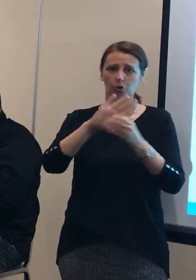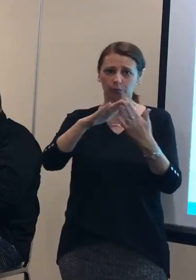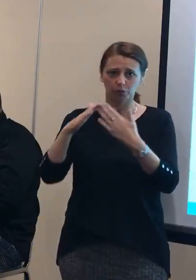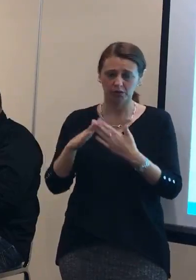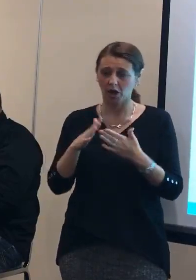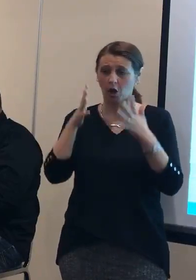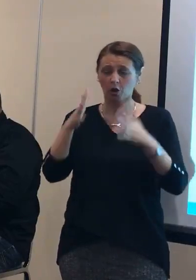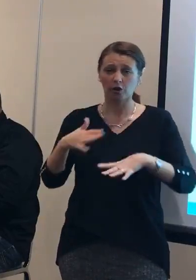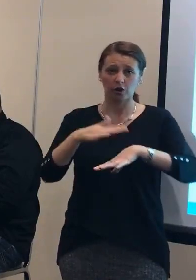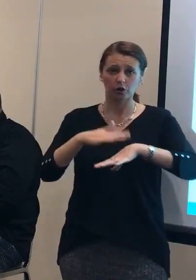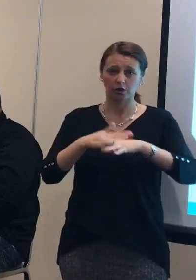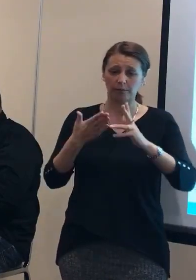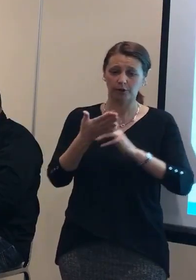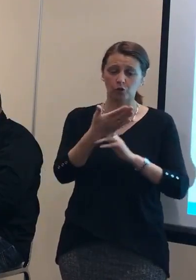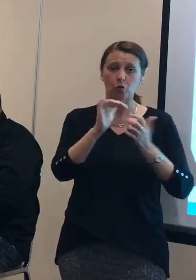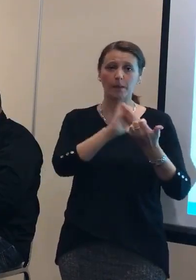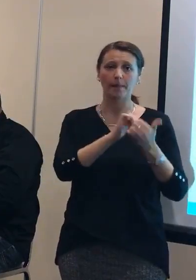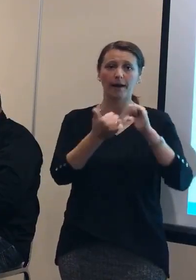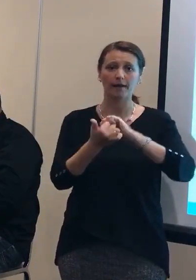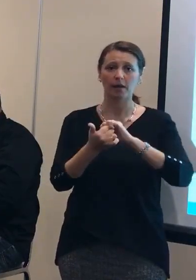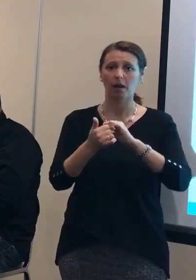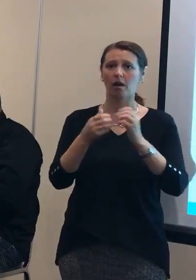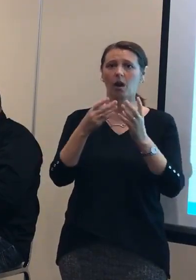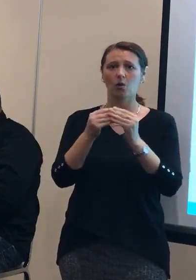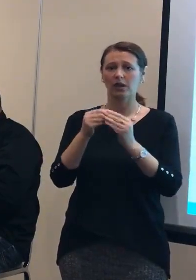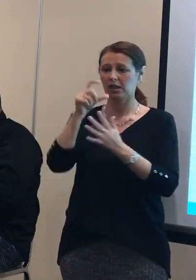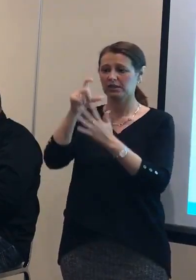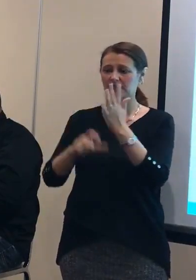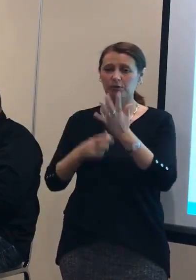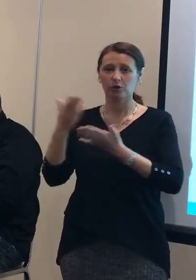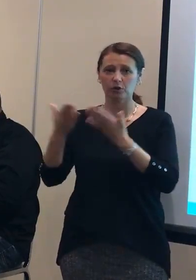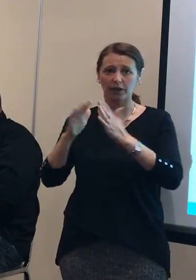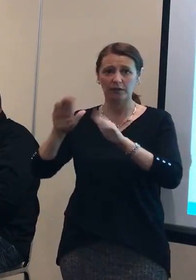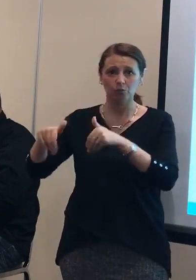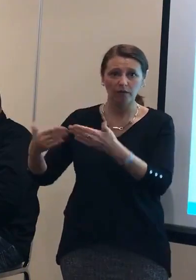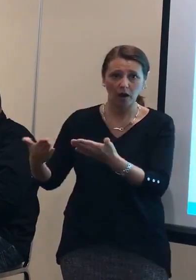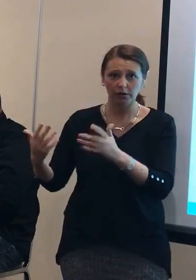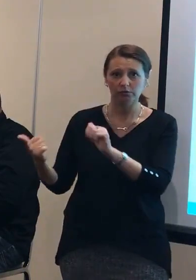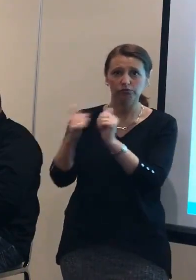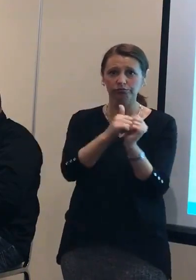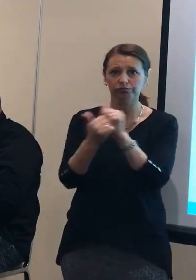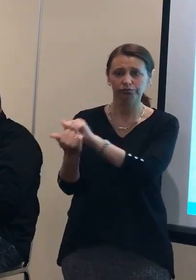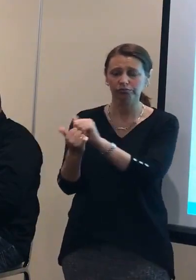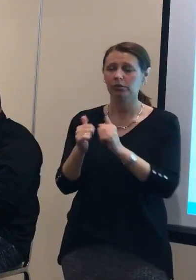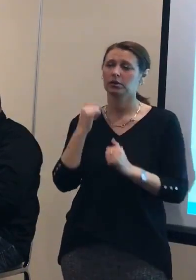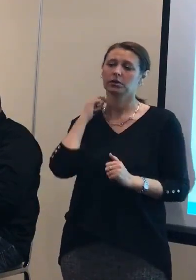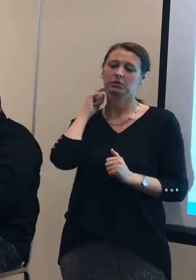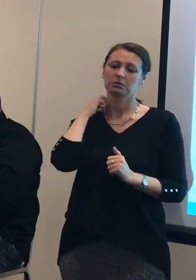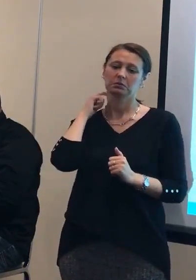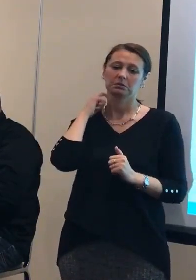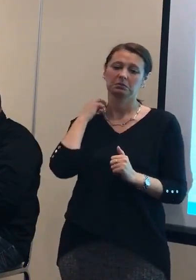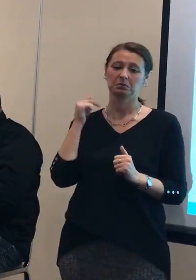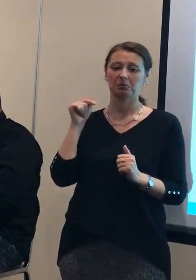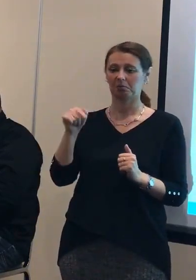of the time that's through partnering with disability service providers